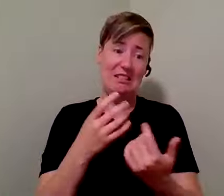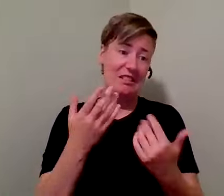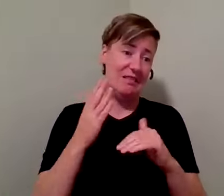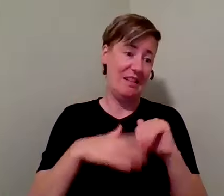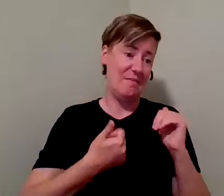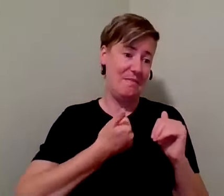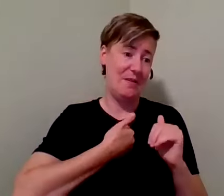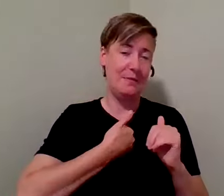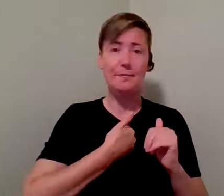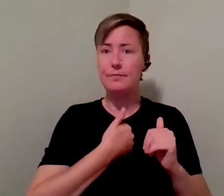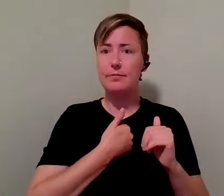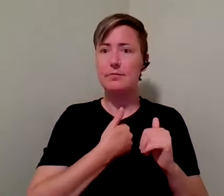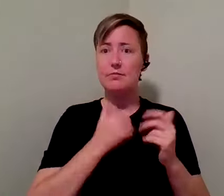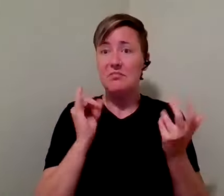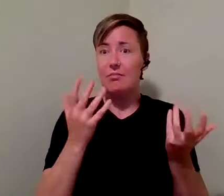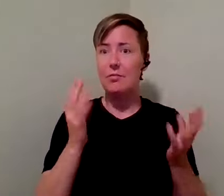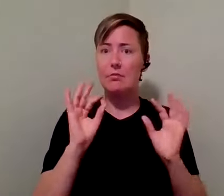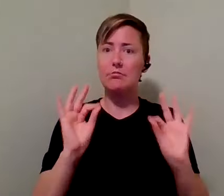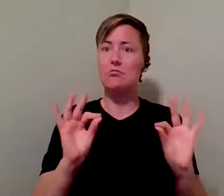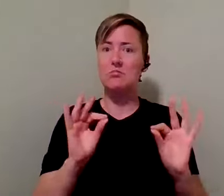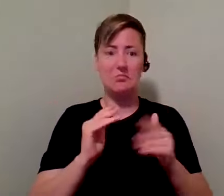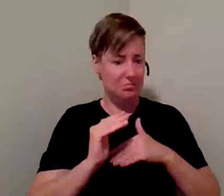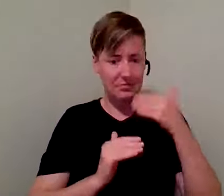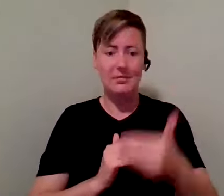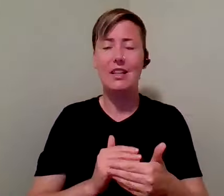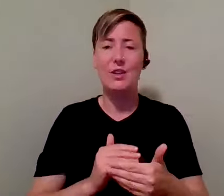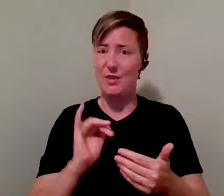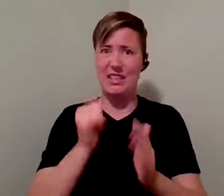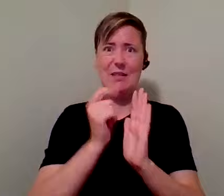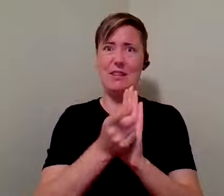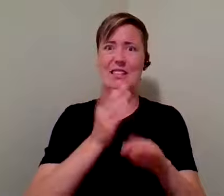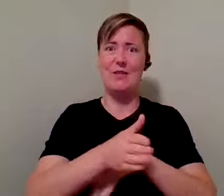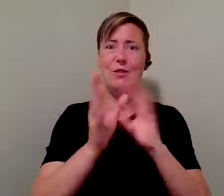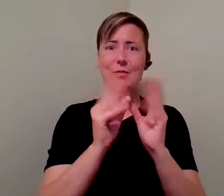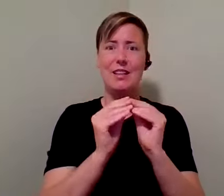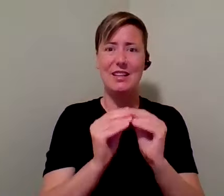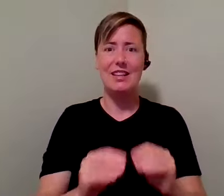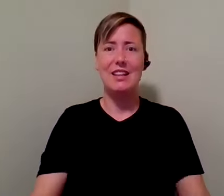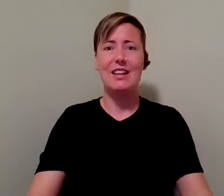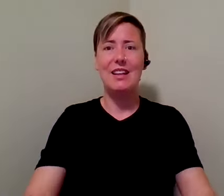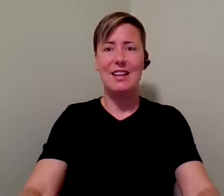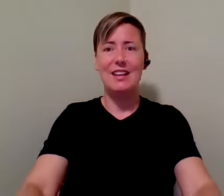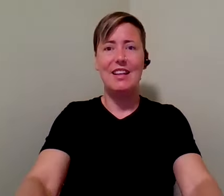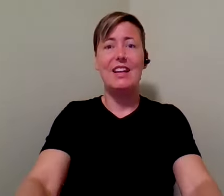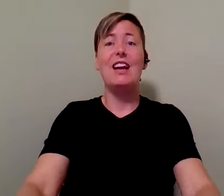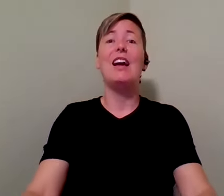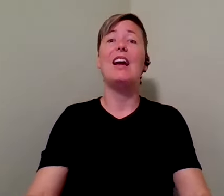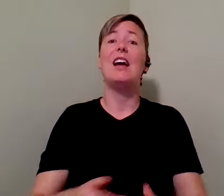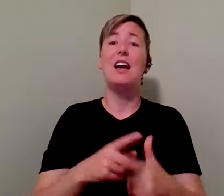10 minutes after the meeting ended. And then we came to step 3, and he said, "Are you willing to do anything we ask you to do?" I said, "Yes." He said,